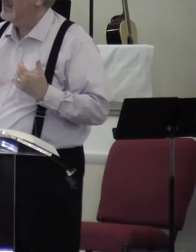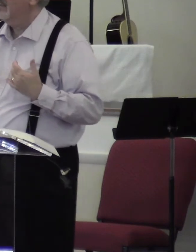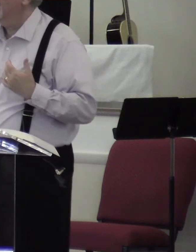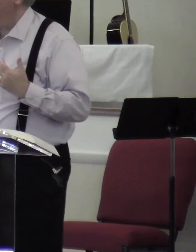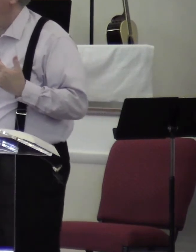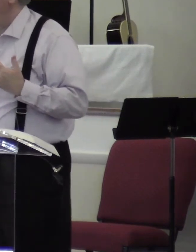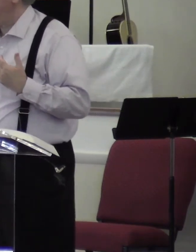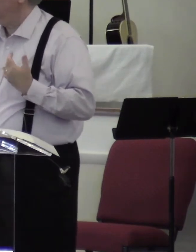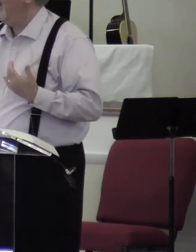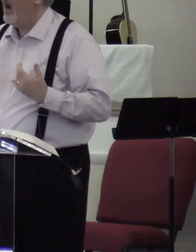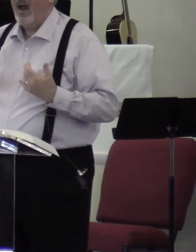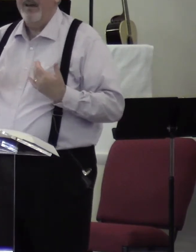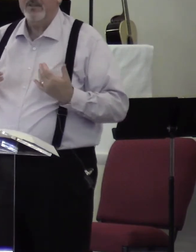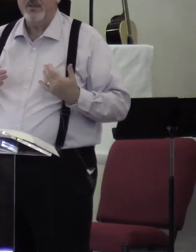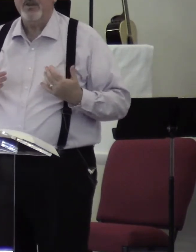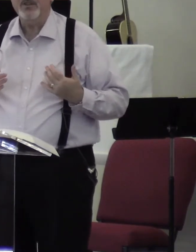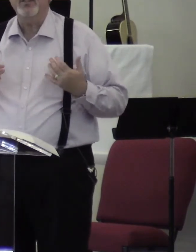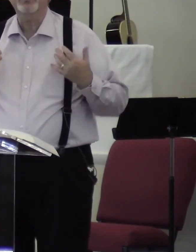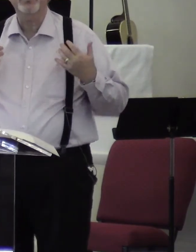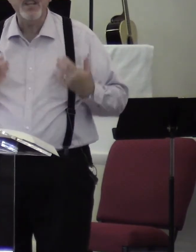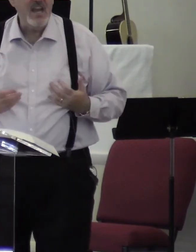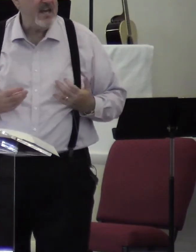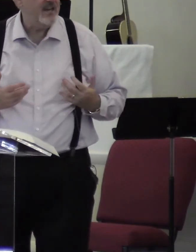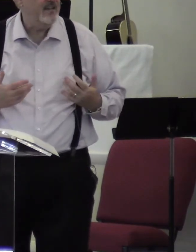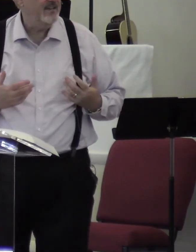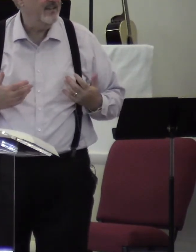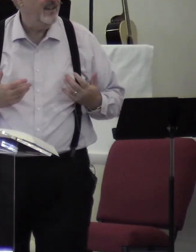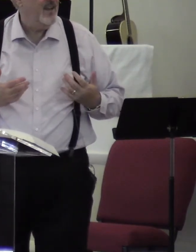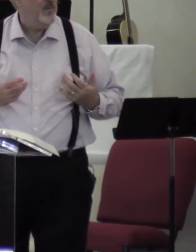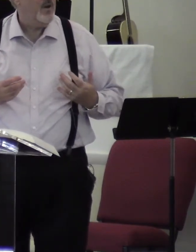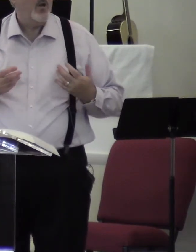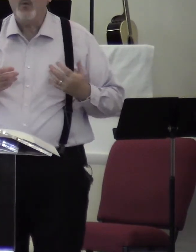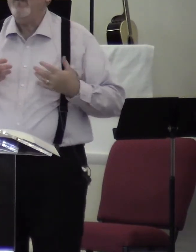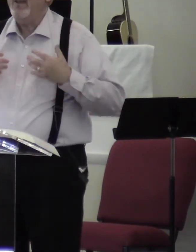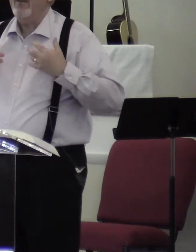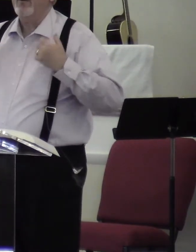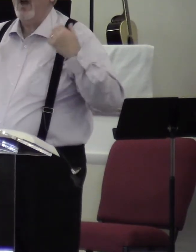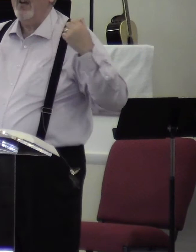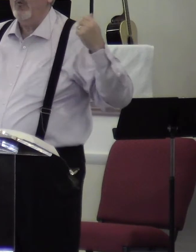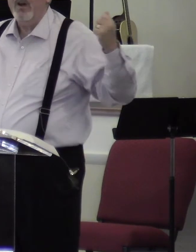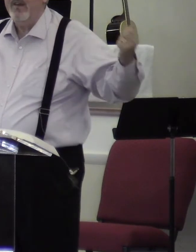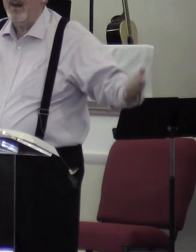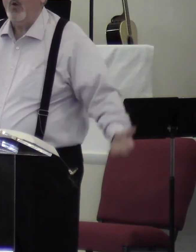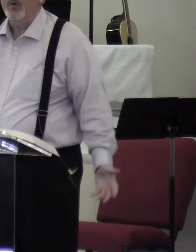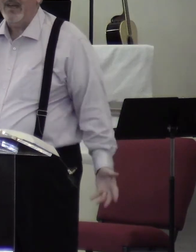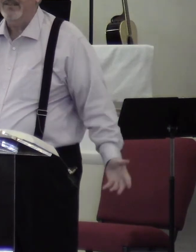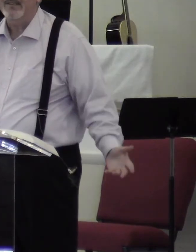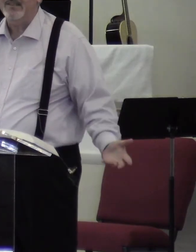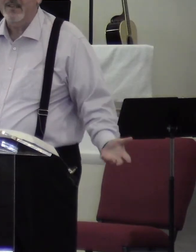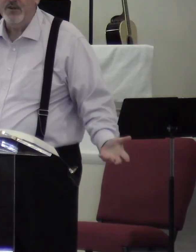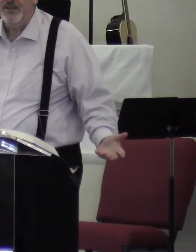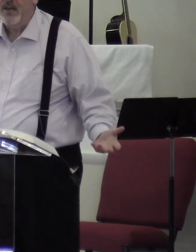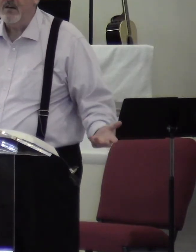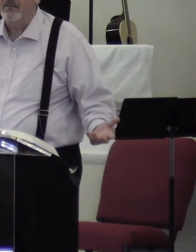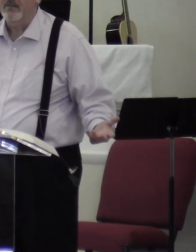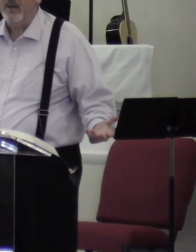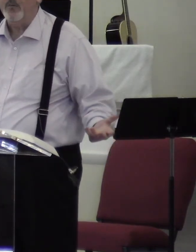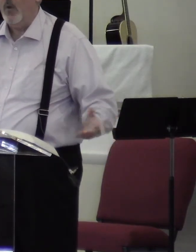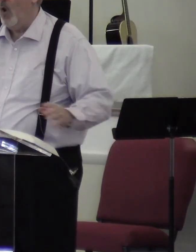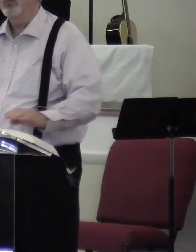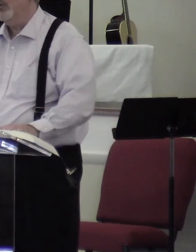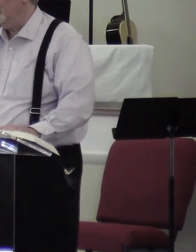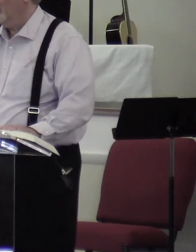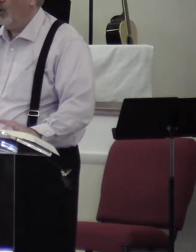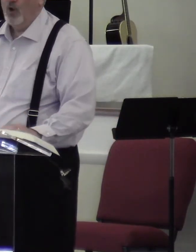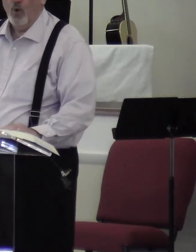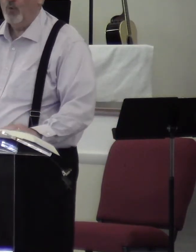Stink. Some of our lives as Christians stink because we've never gotten rid of that old dead sinner self. We keep